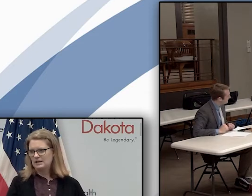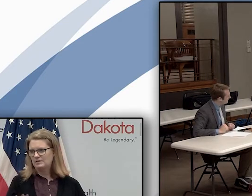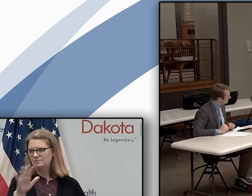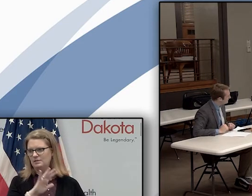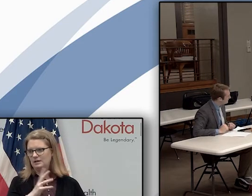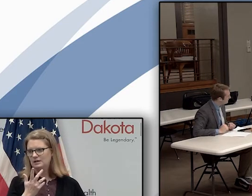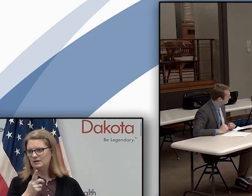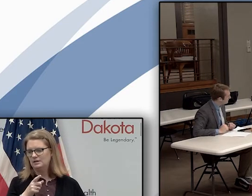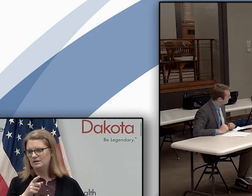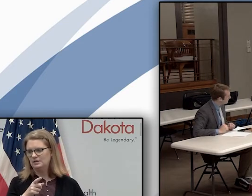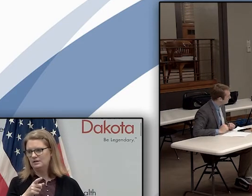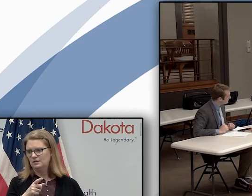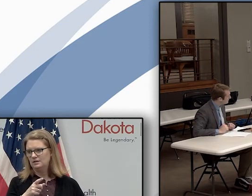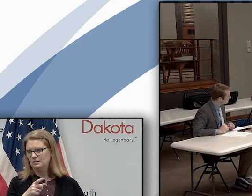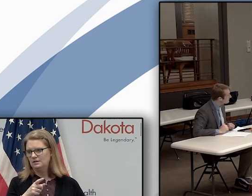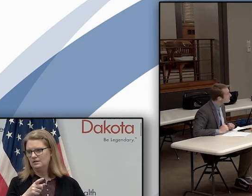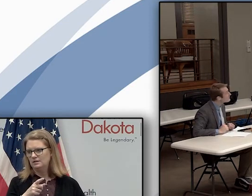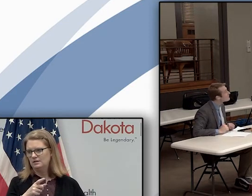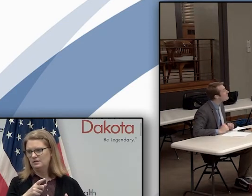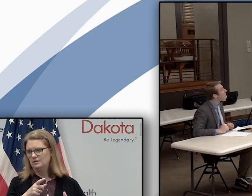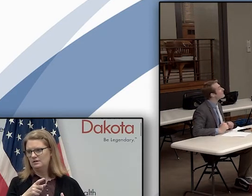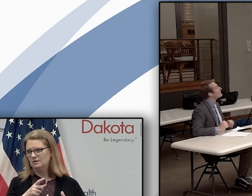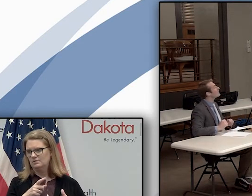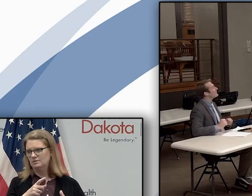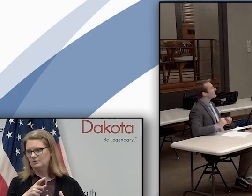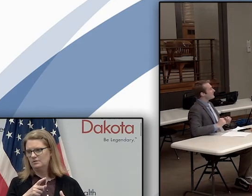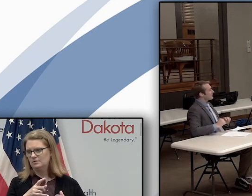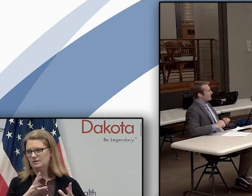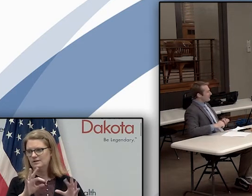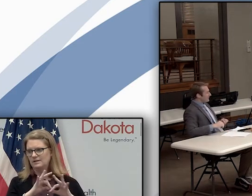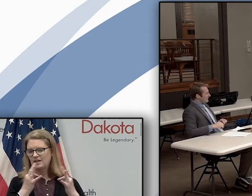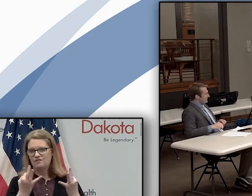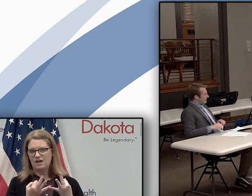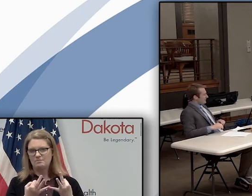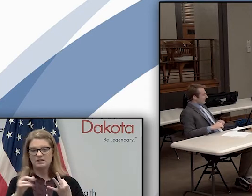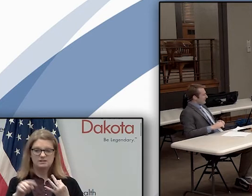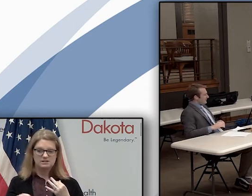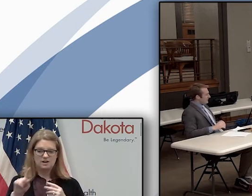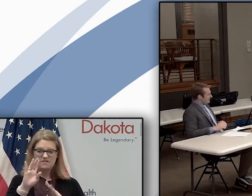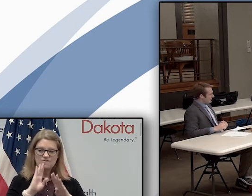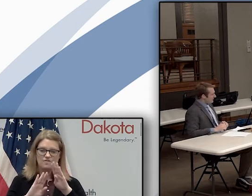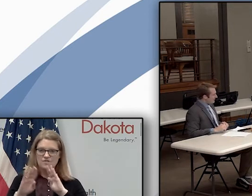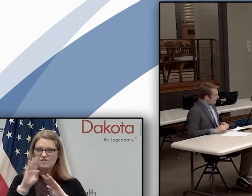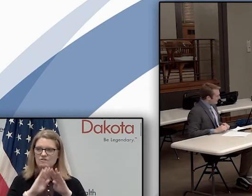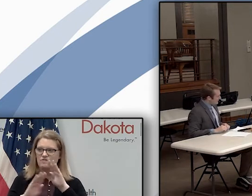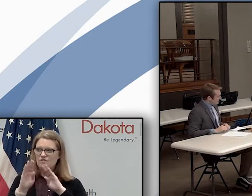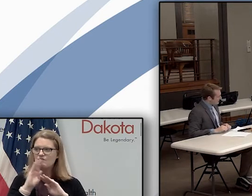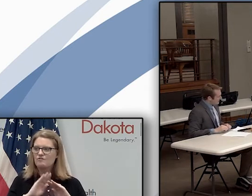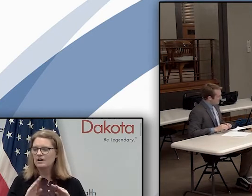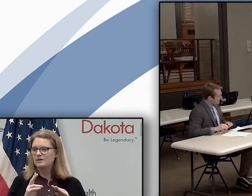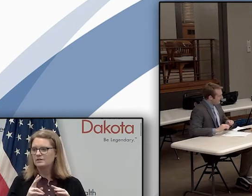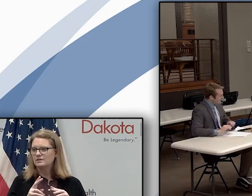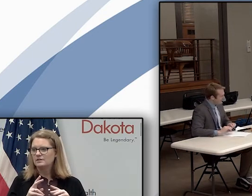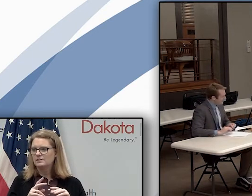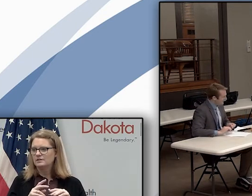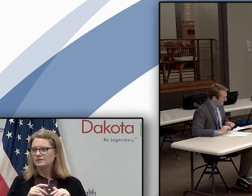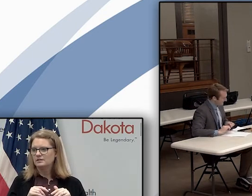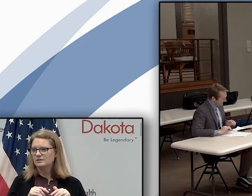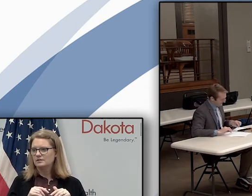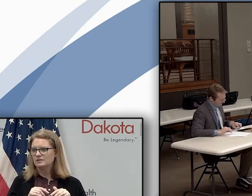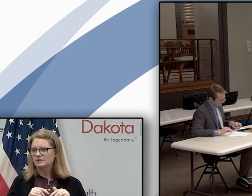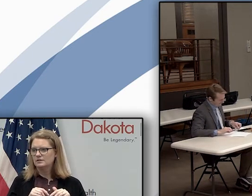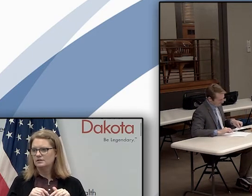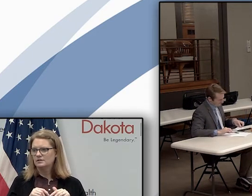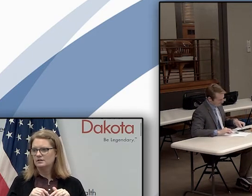care residents will be able to hug or touch their loved ones? The families we hear from are frustrated that the decline of the residents is not being considered